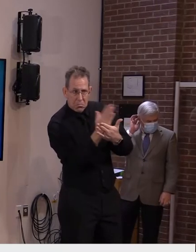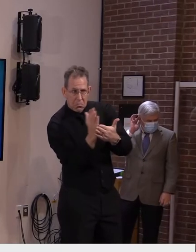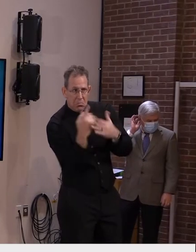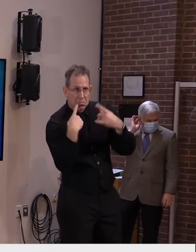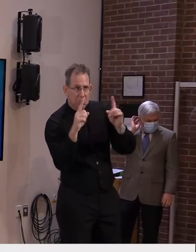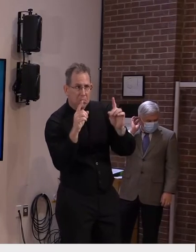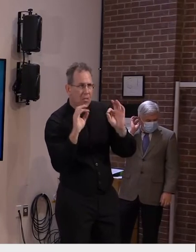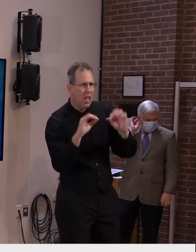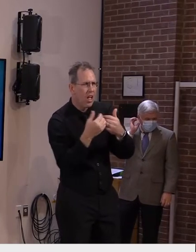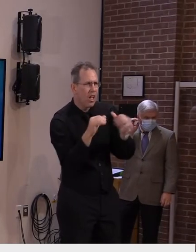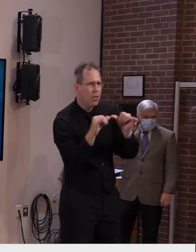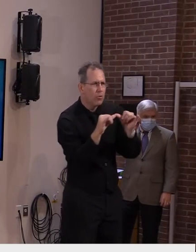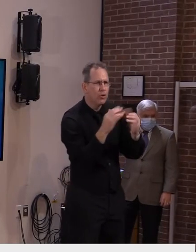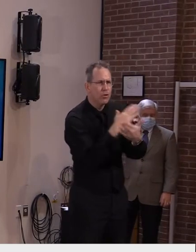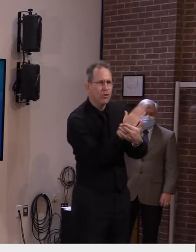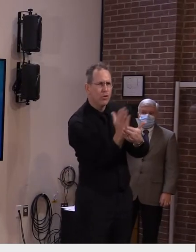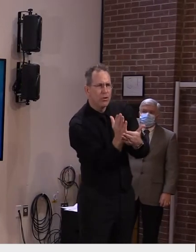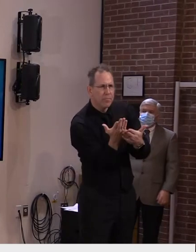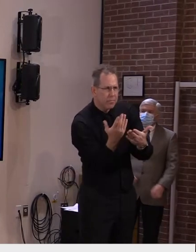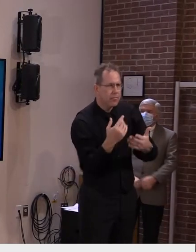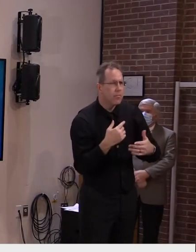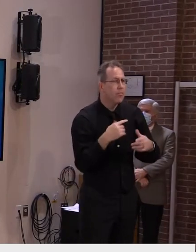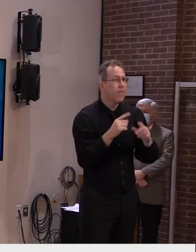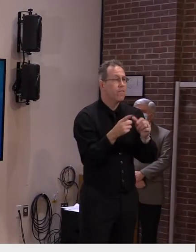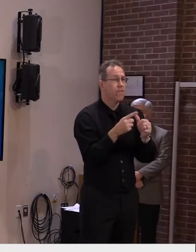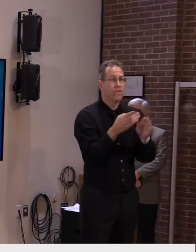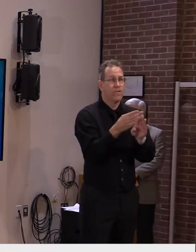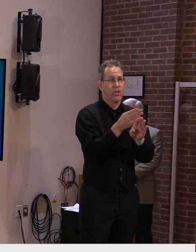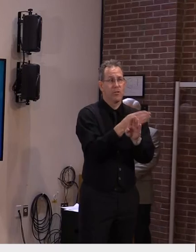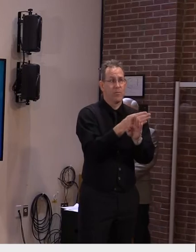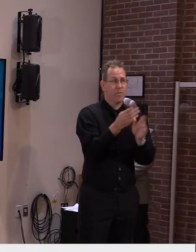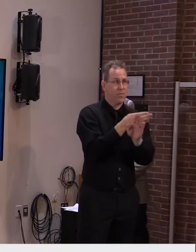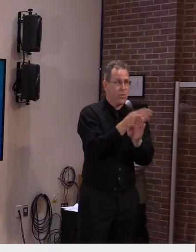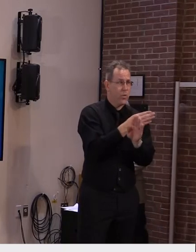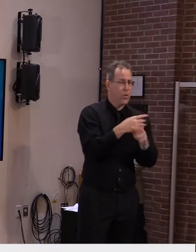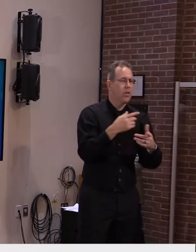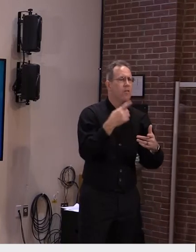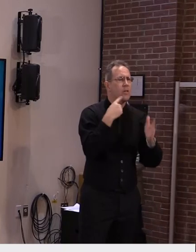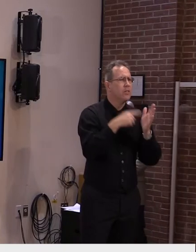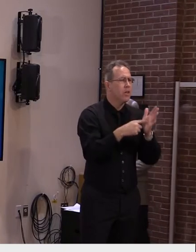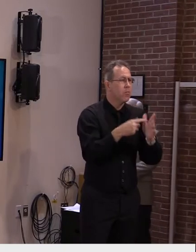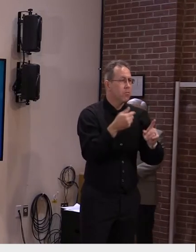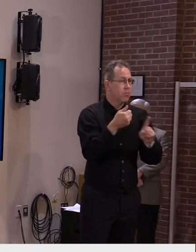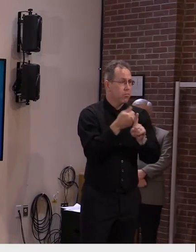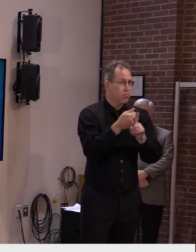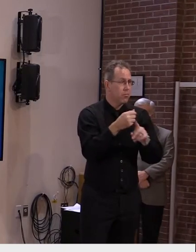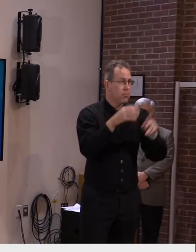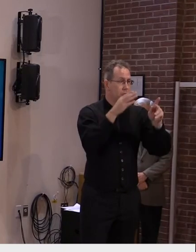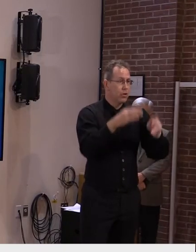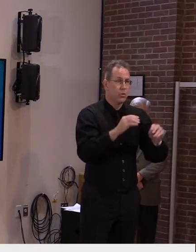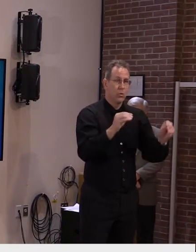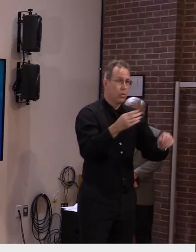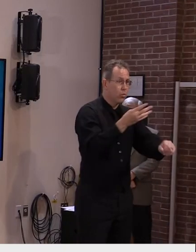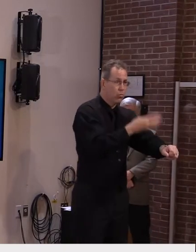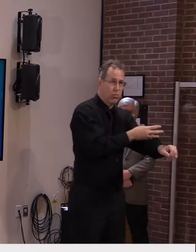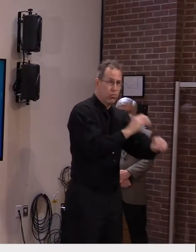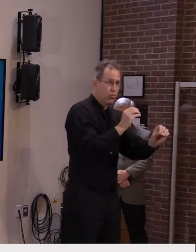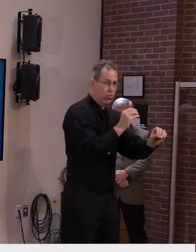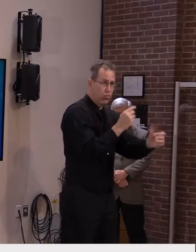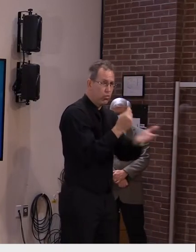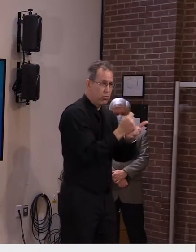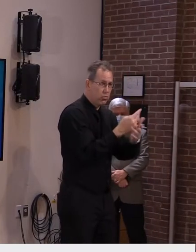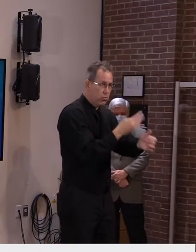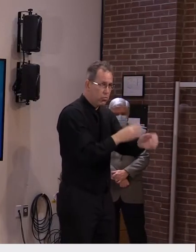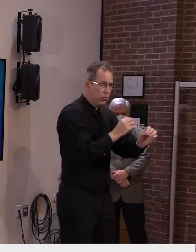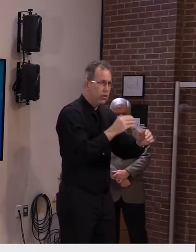are you preventing hospitalizations in the people who you gave antibody to? So it's a little difficult to prove the